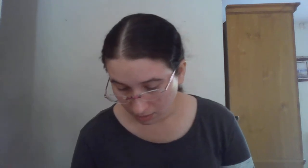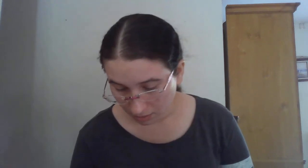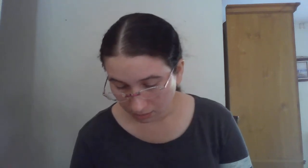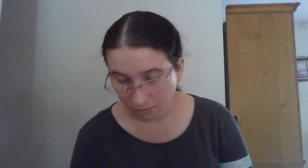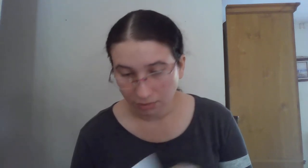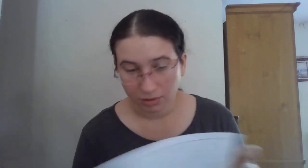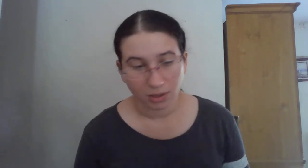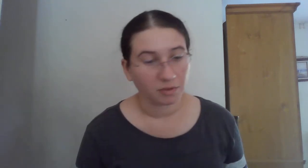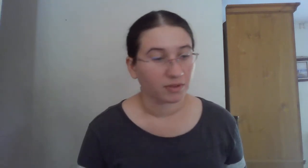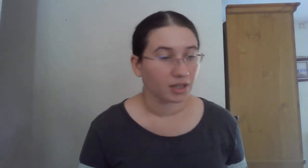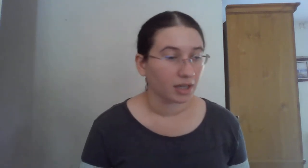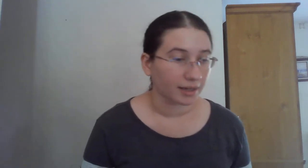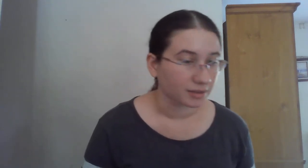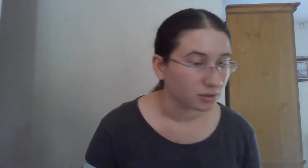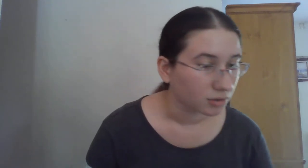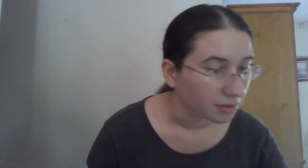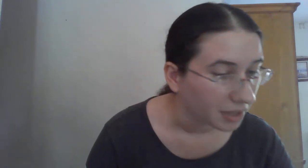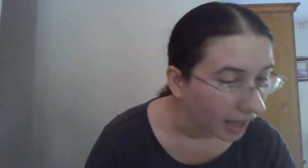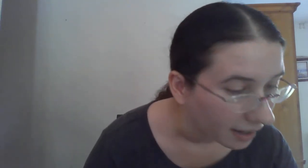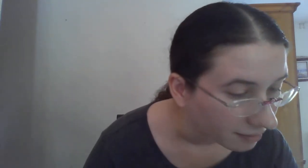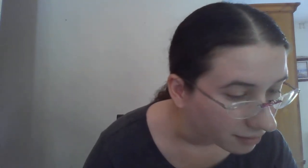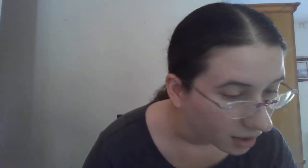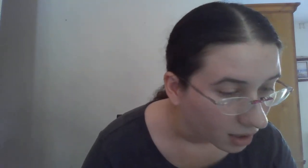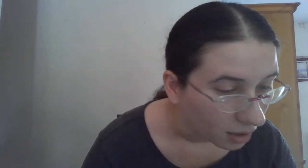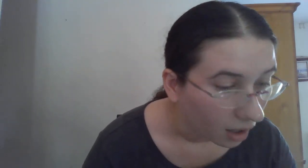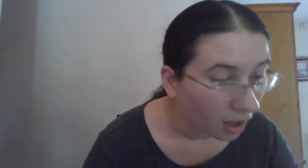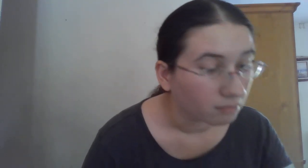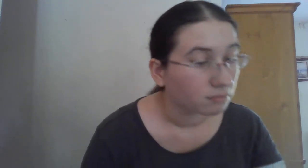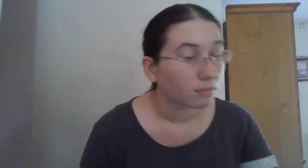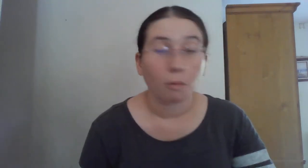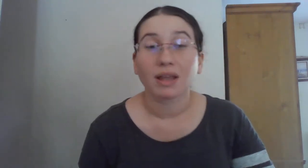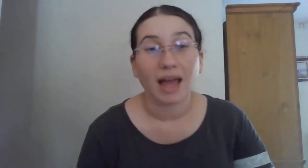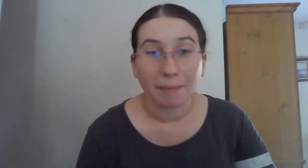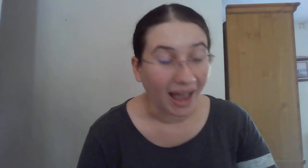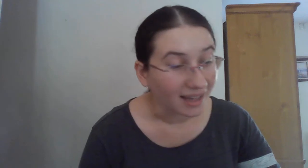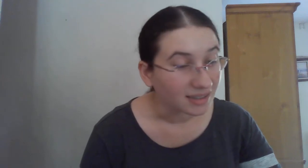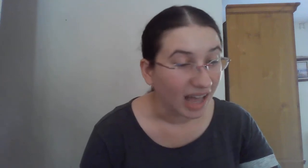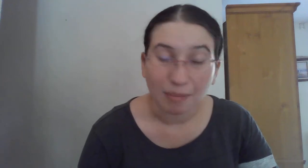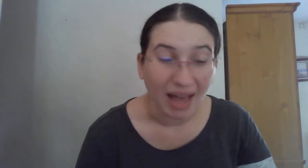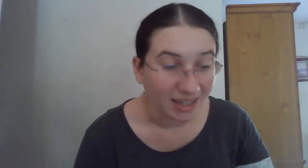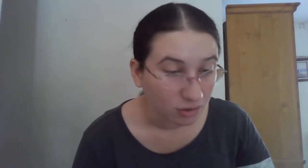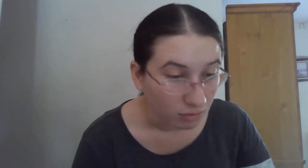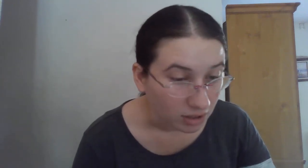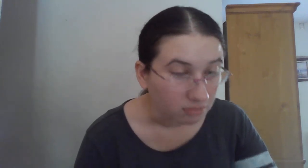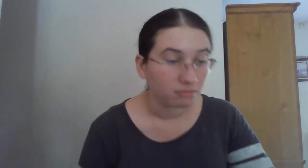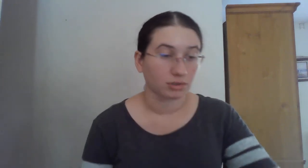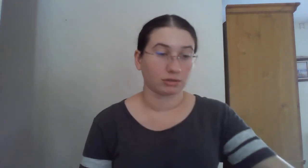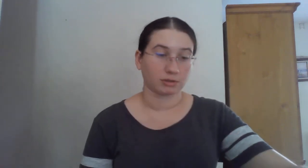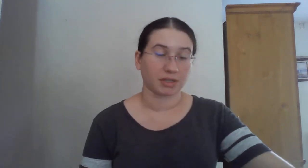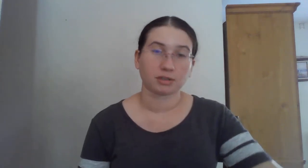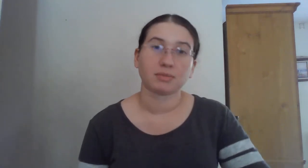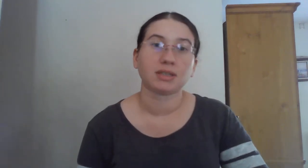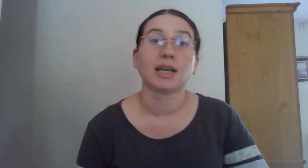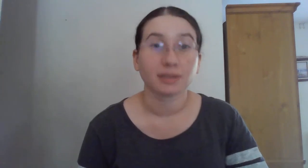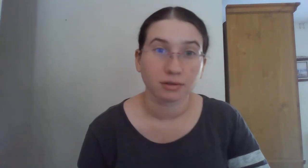Alright, those are some of the answers. So here we have, will I pass? I pass will. Your response could be yes, you